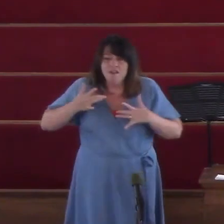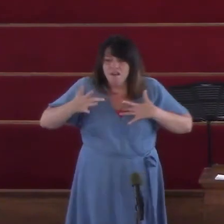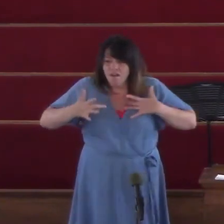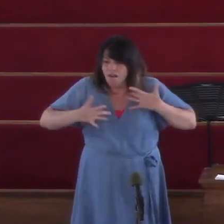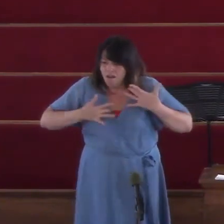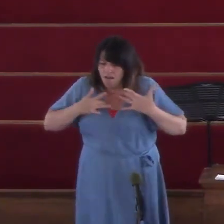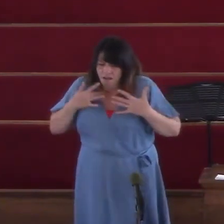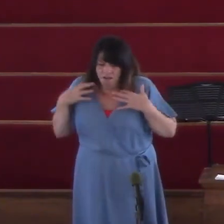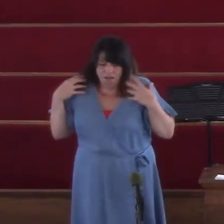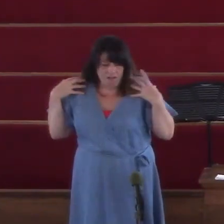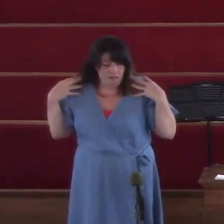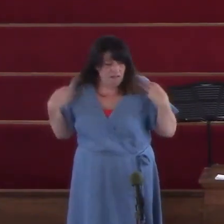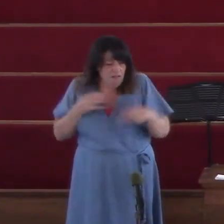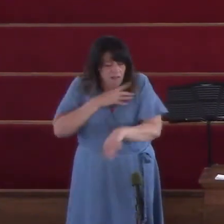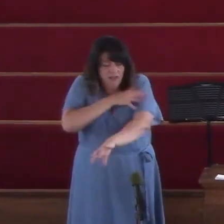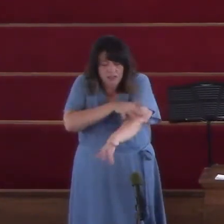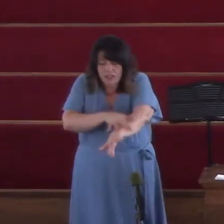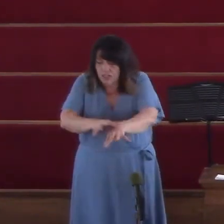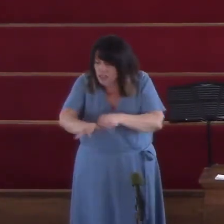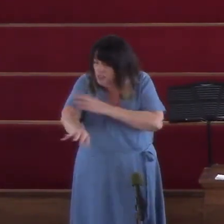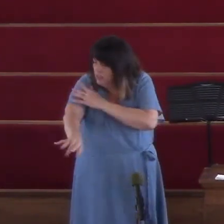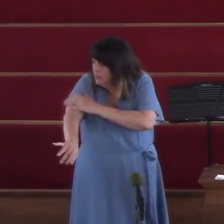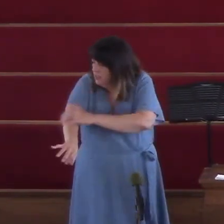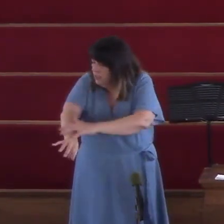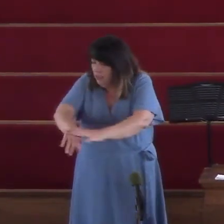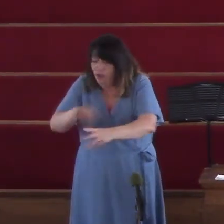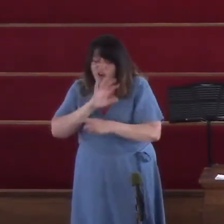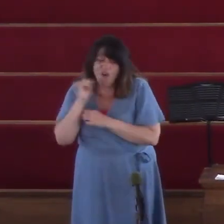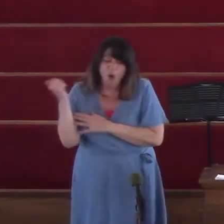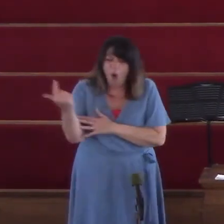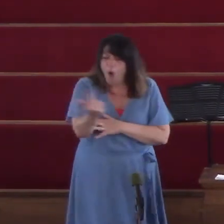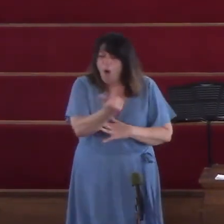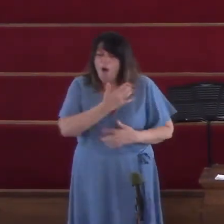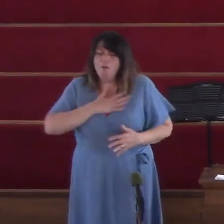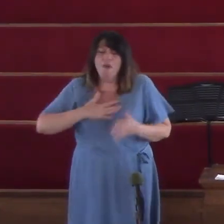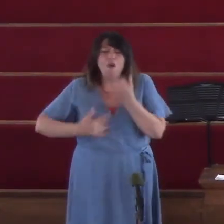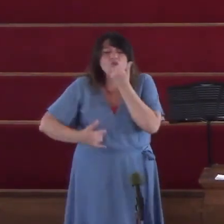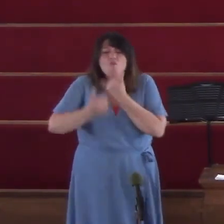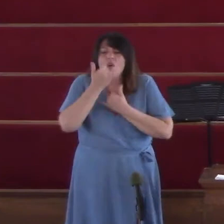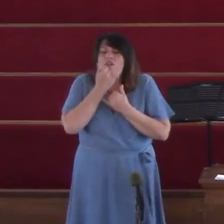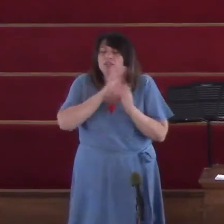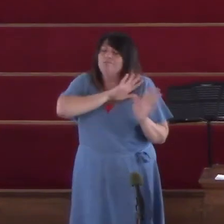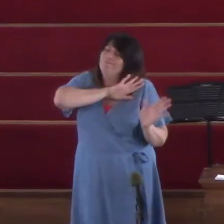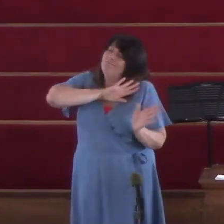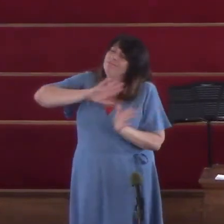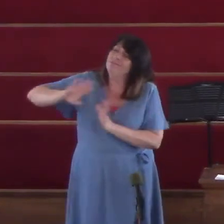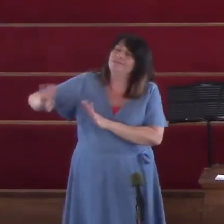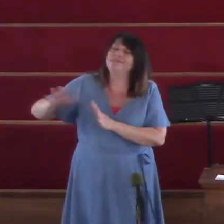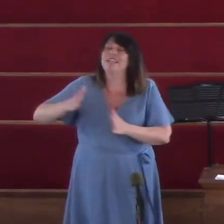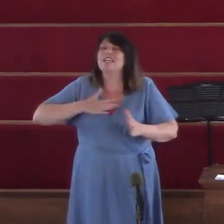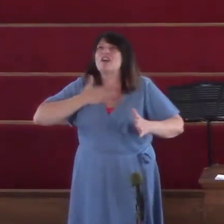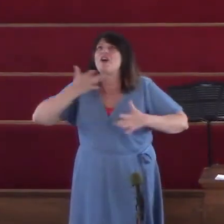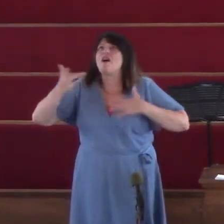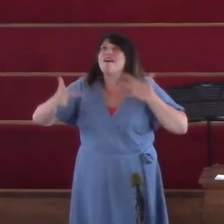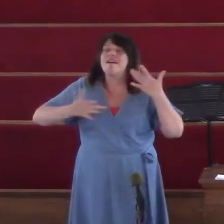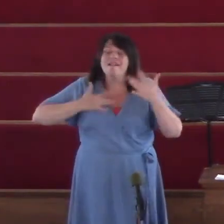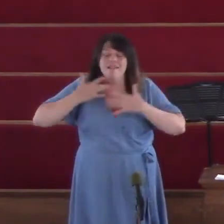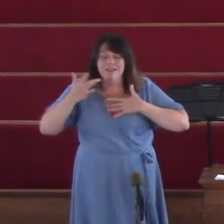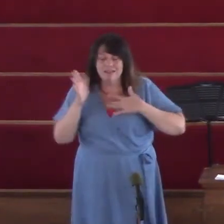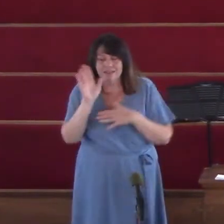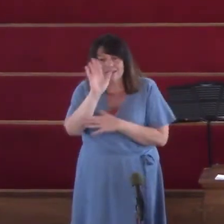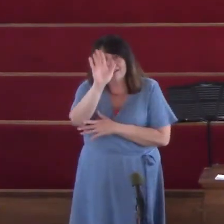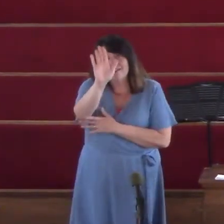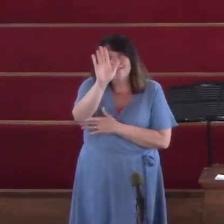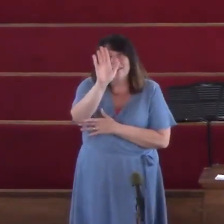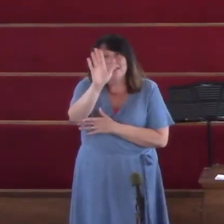felt, thank God, those sins lifted, and I felt the joy of his love. Went out of that place that